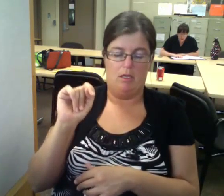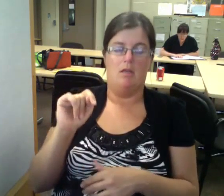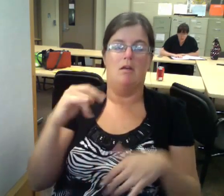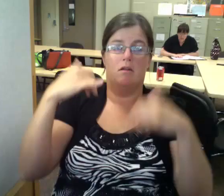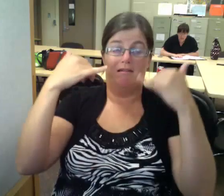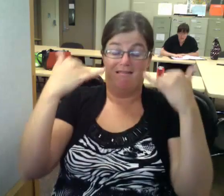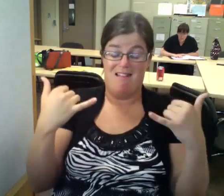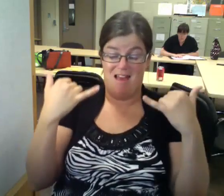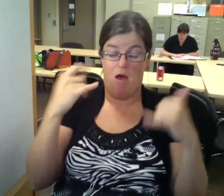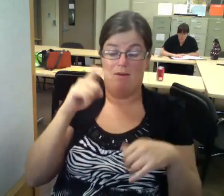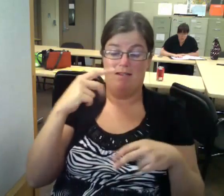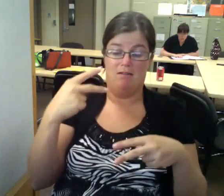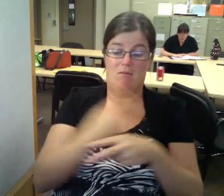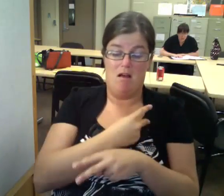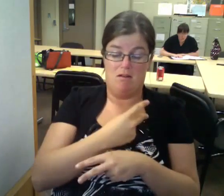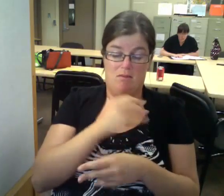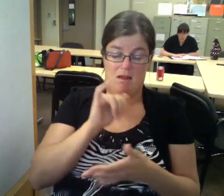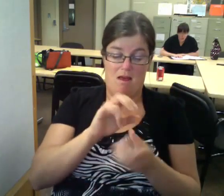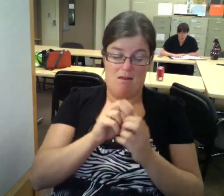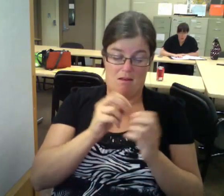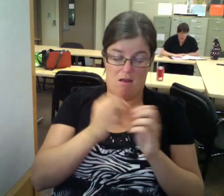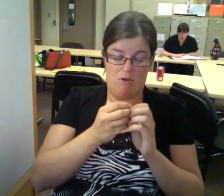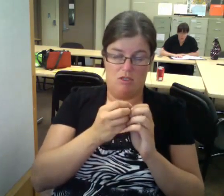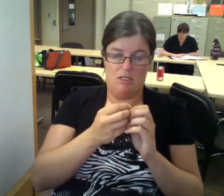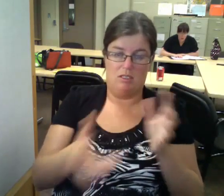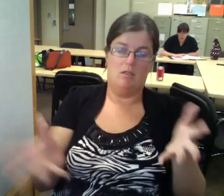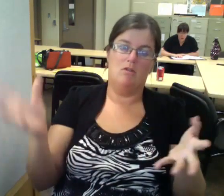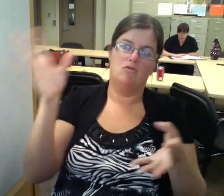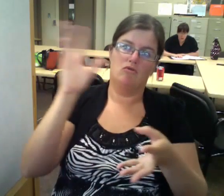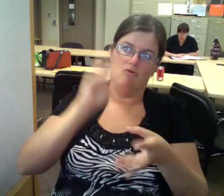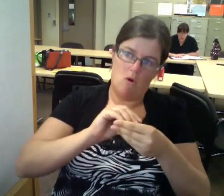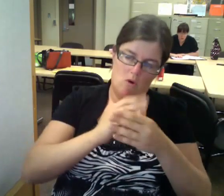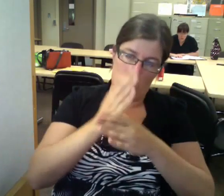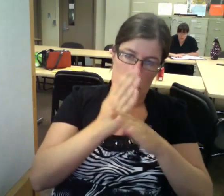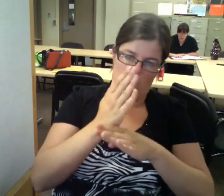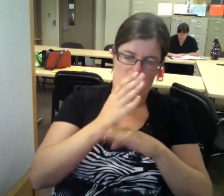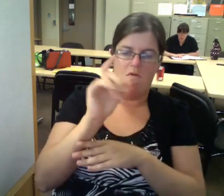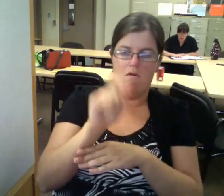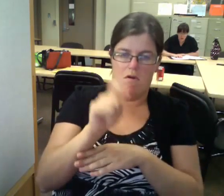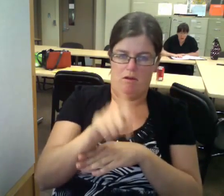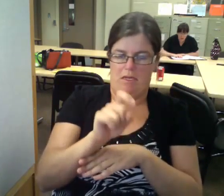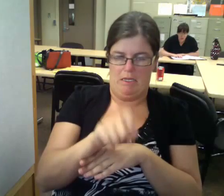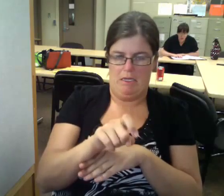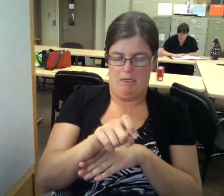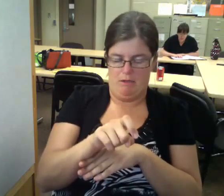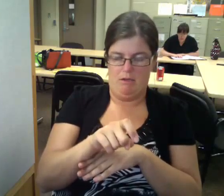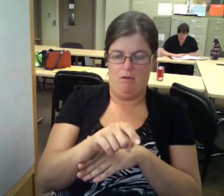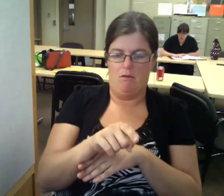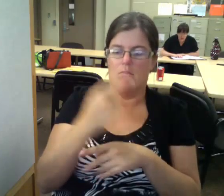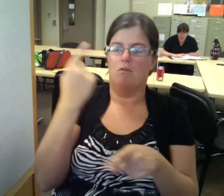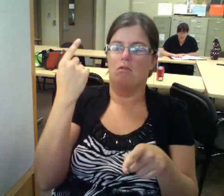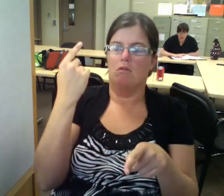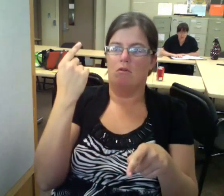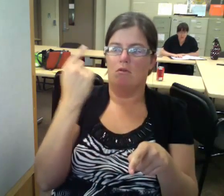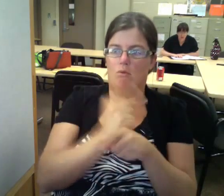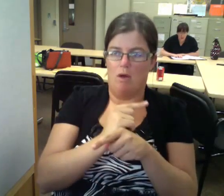multiply this number to get the total amount of wood that we'll need. And you're right. The answer